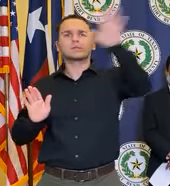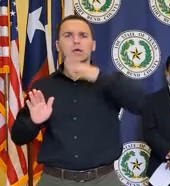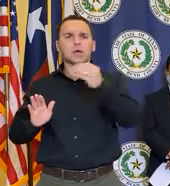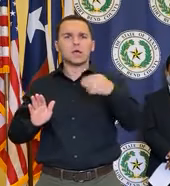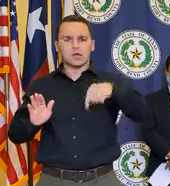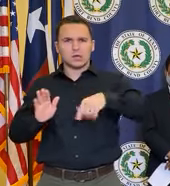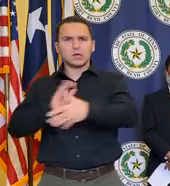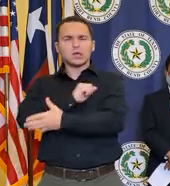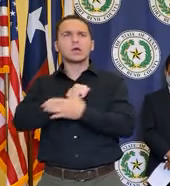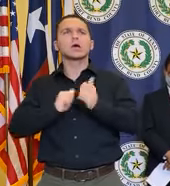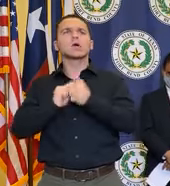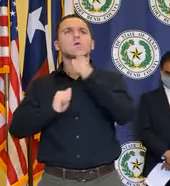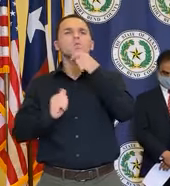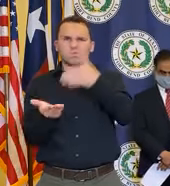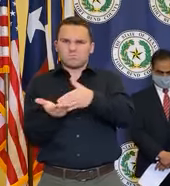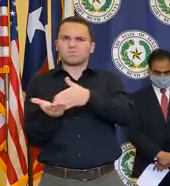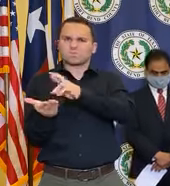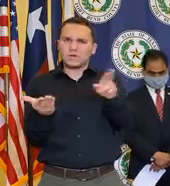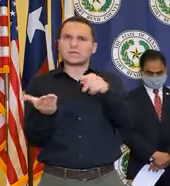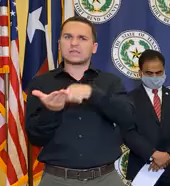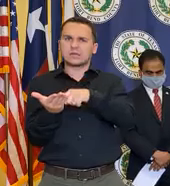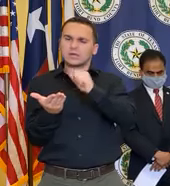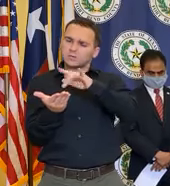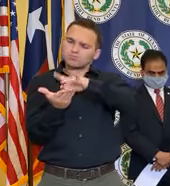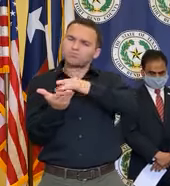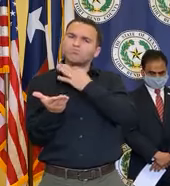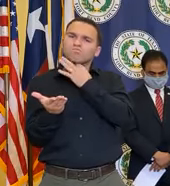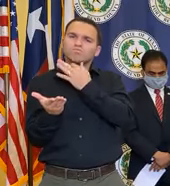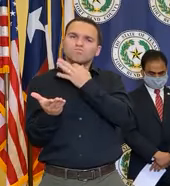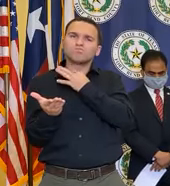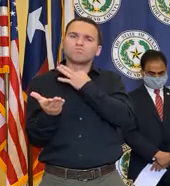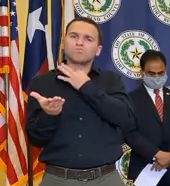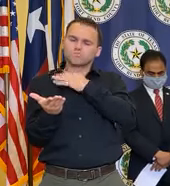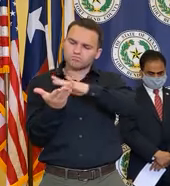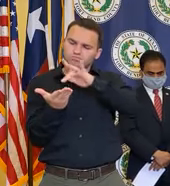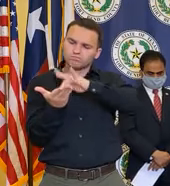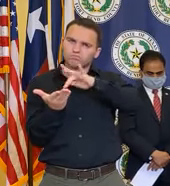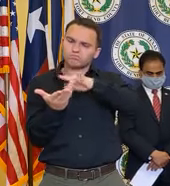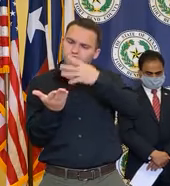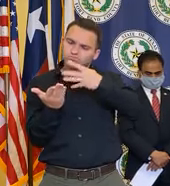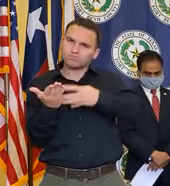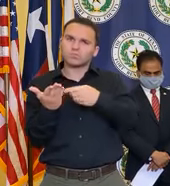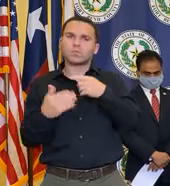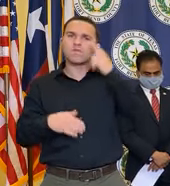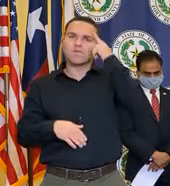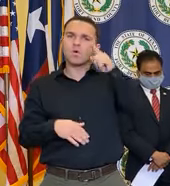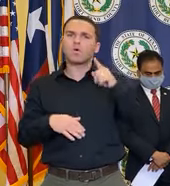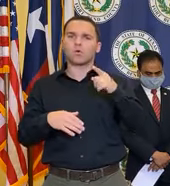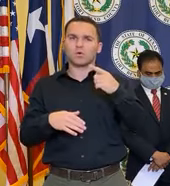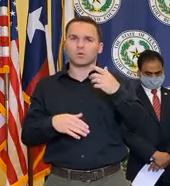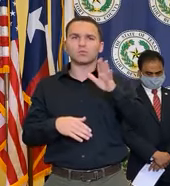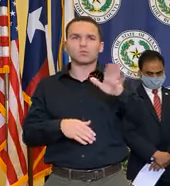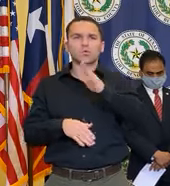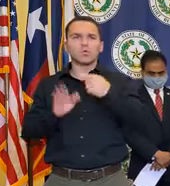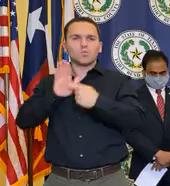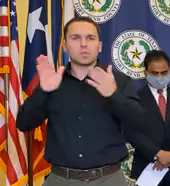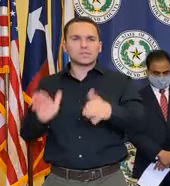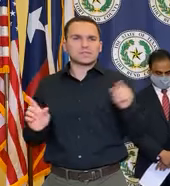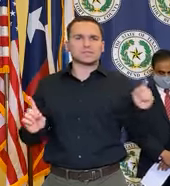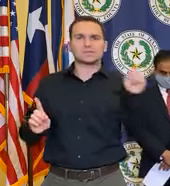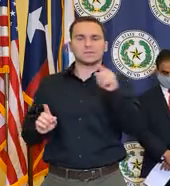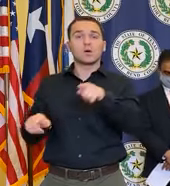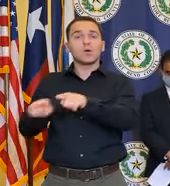your location in real time to tell you where you are and tell you who your representative is for that location. And it can also tell you what